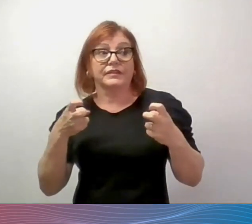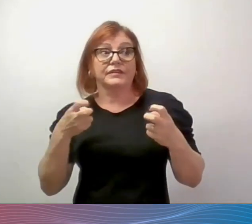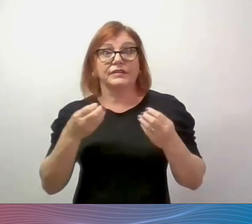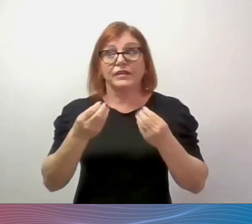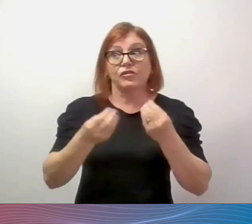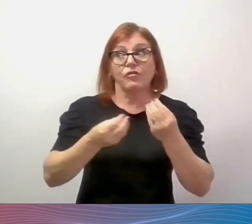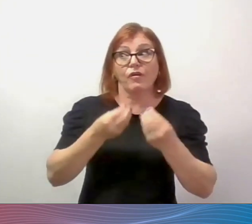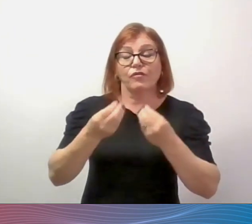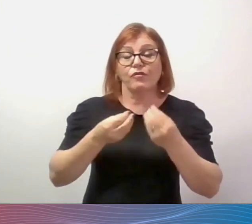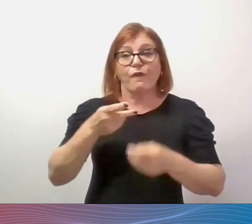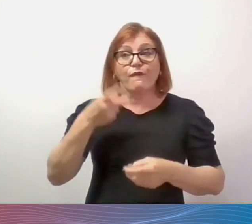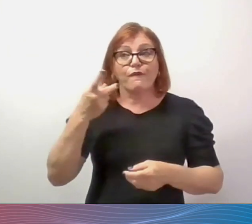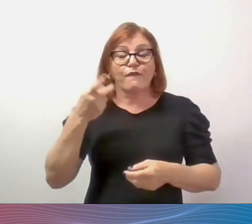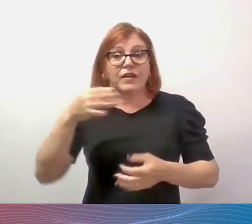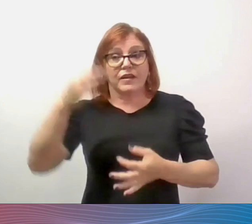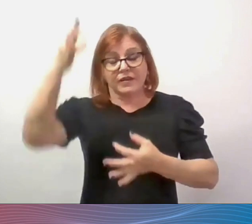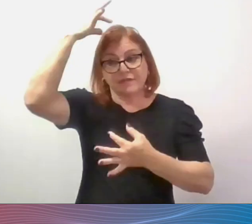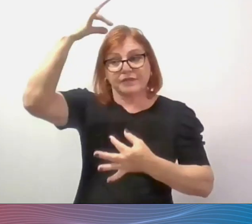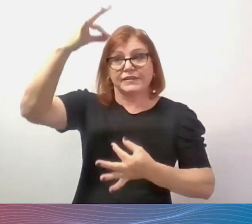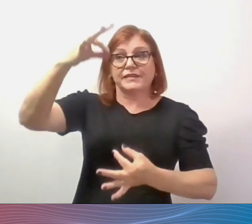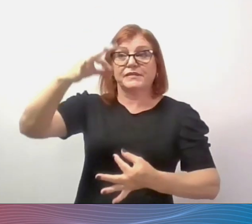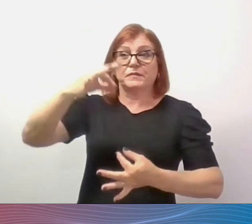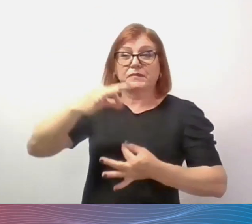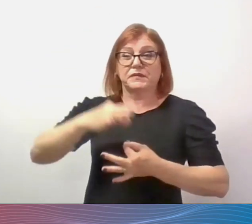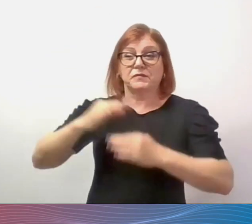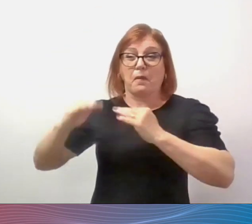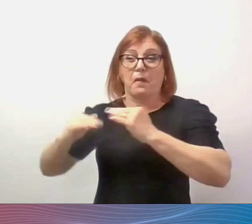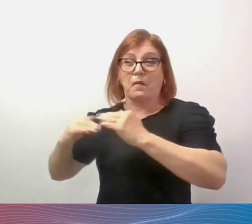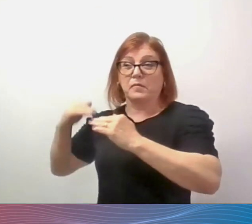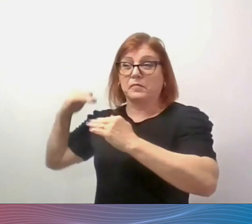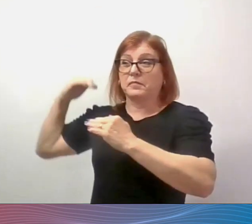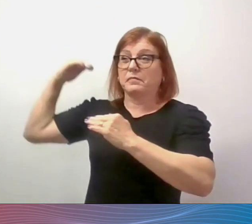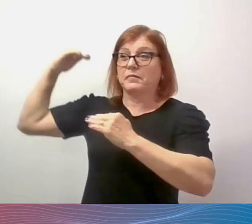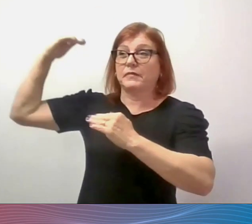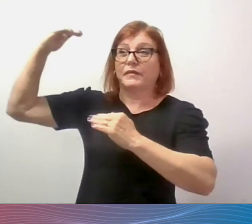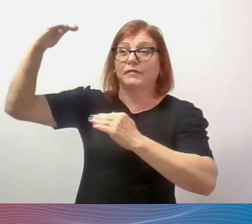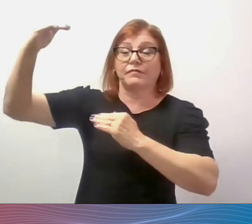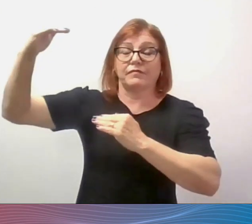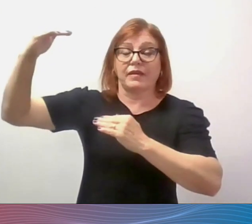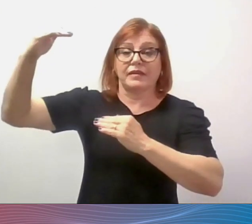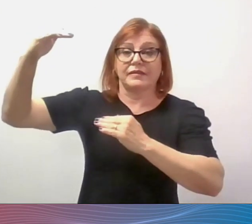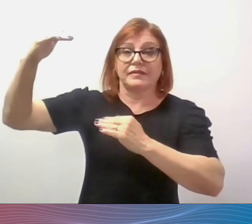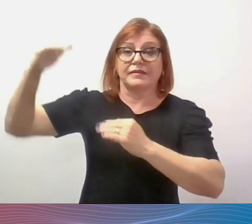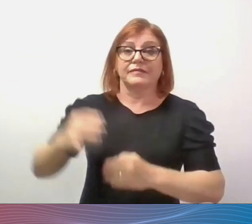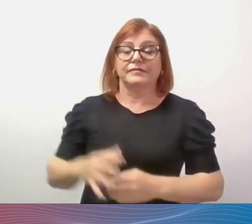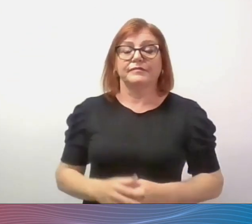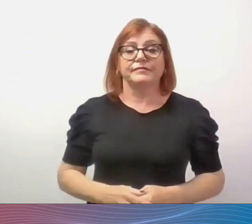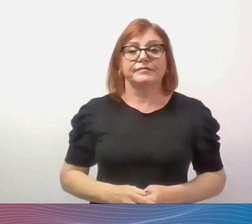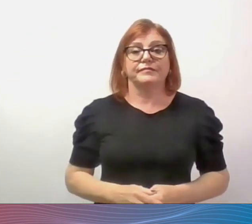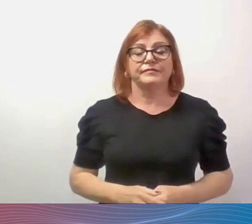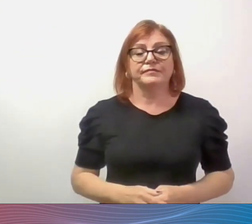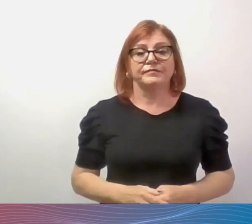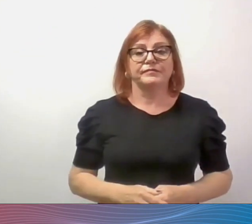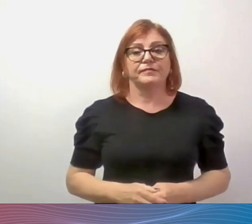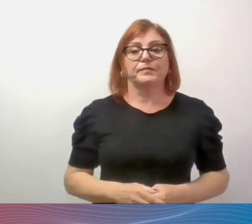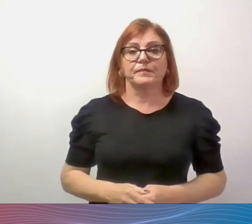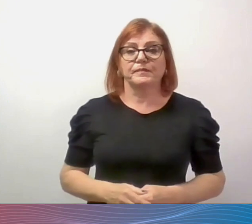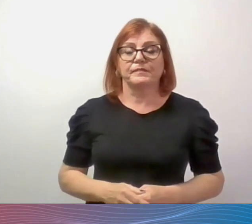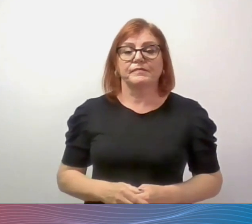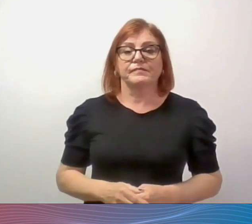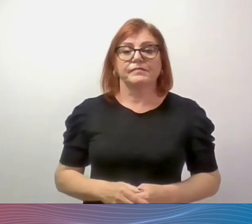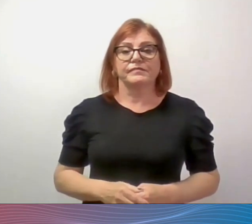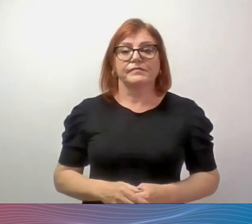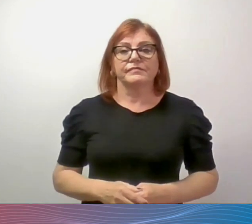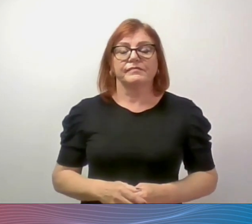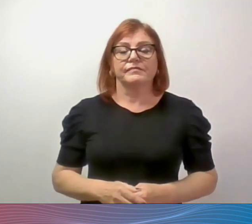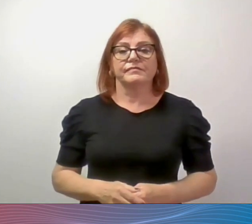da parte espiritual, parece coisa tão elevada, né? It is interesting, right? When we talk about the spiritual portion, it is so elevated. Mas